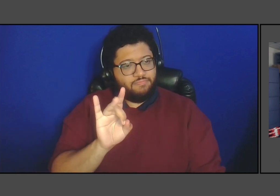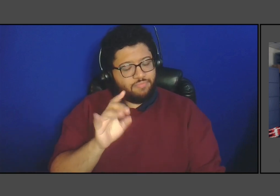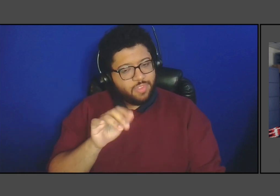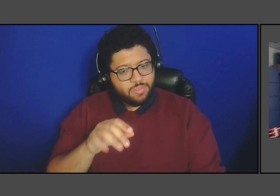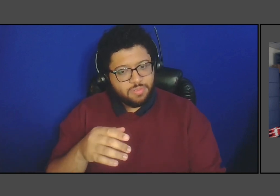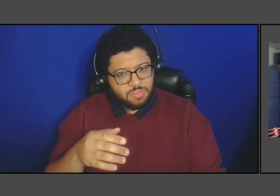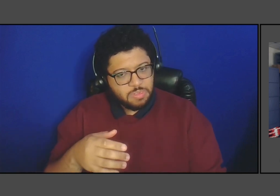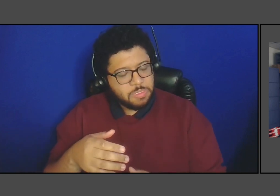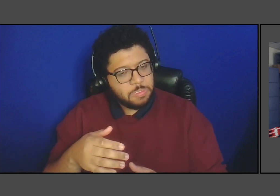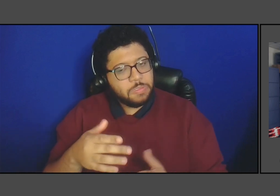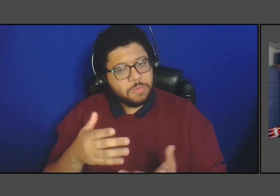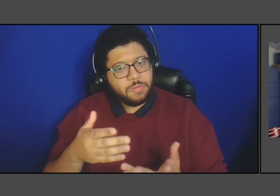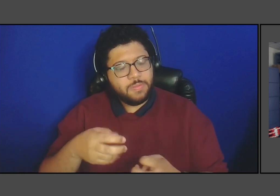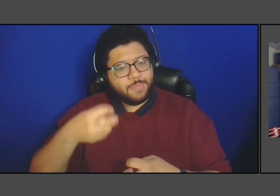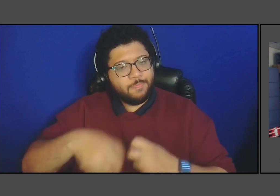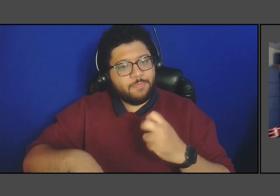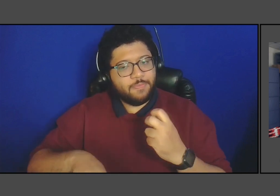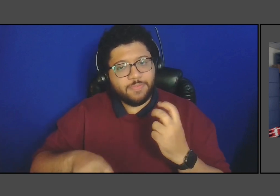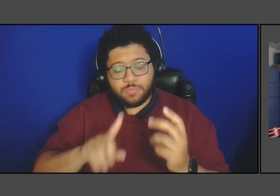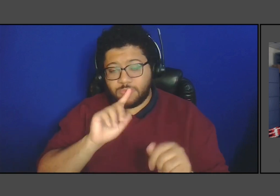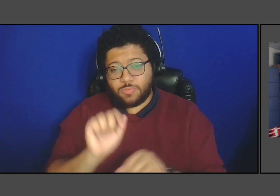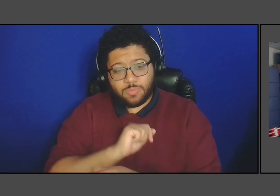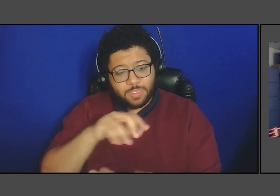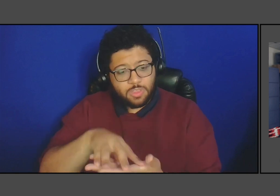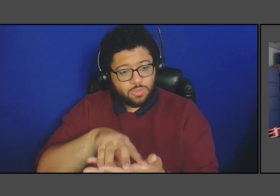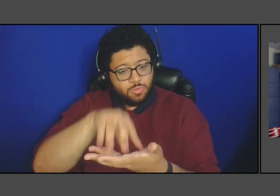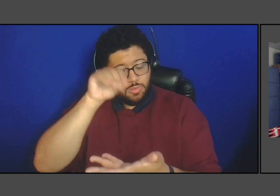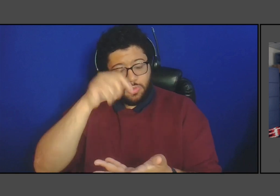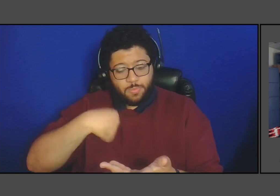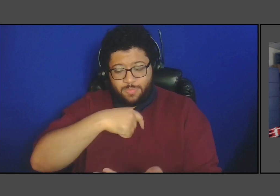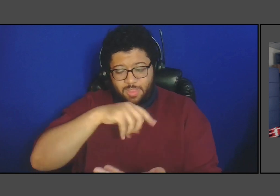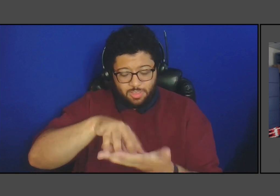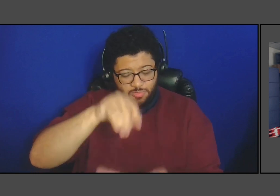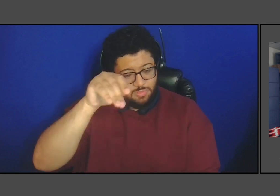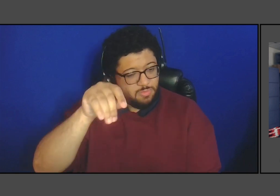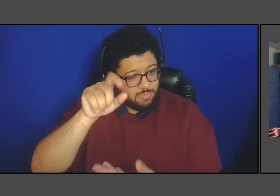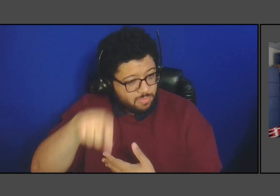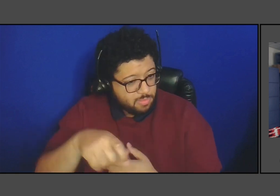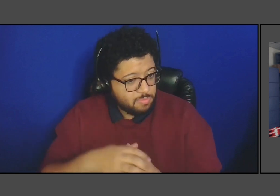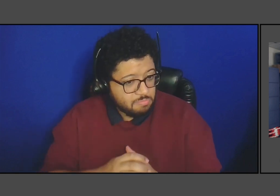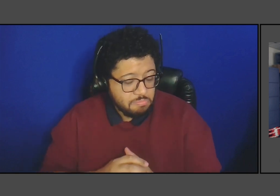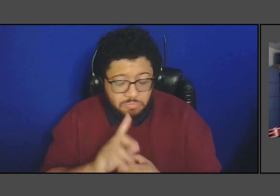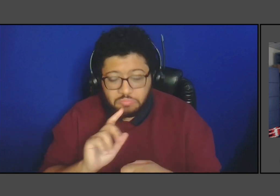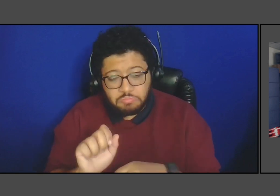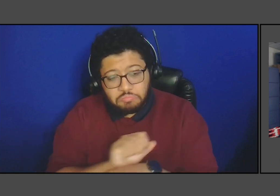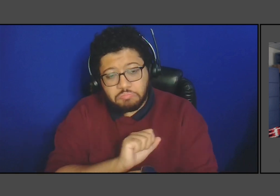us something. It really does, and it forms us. But I think that